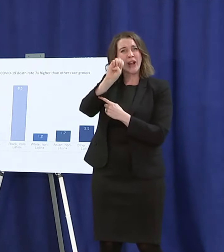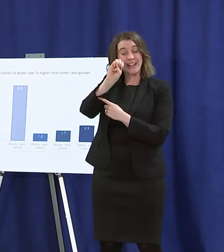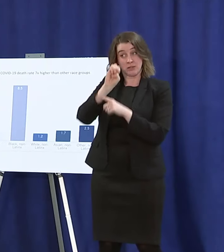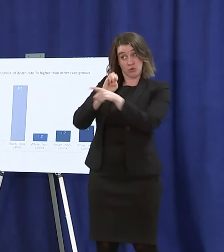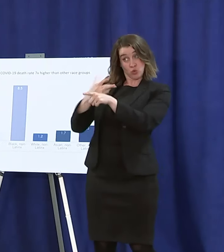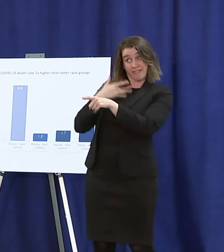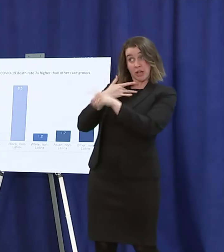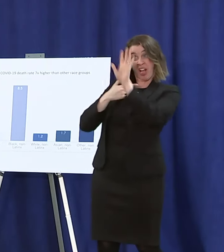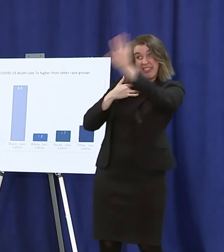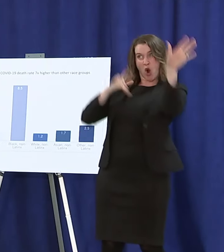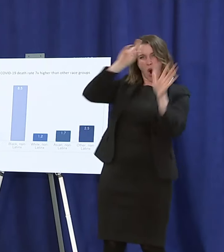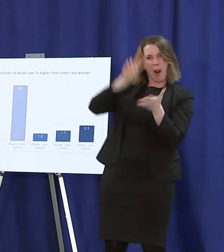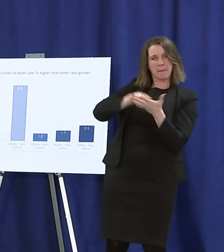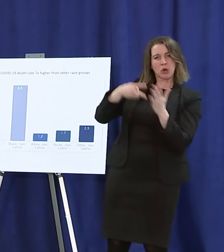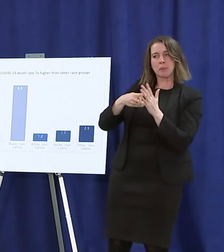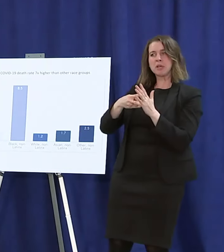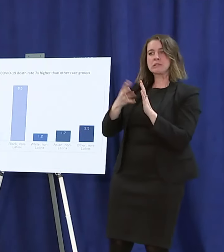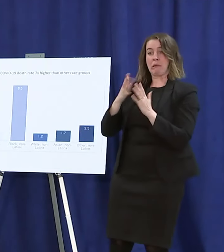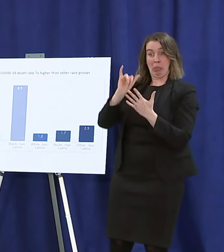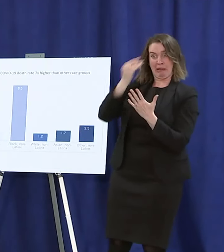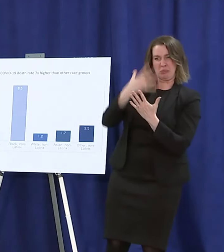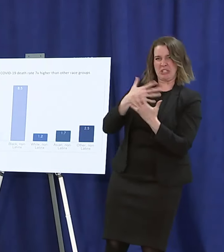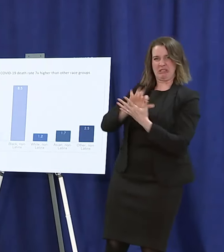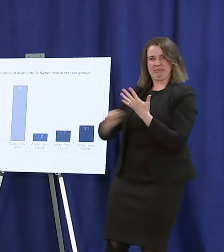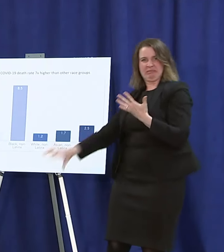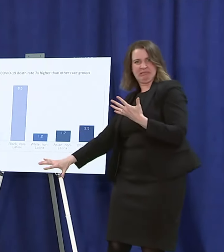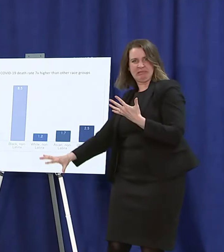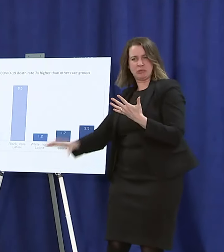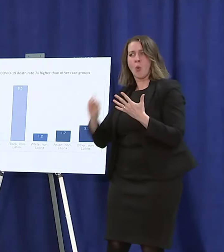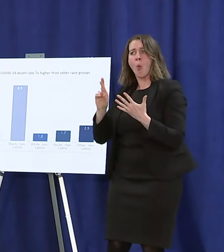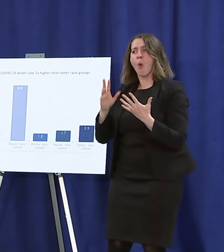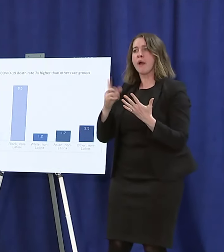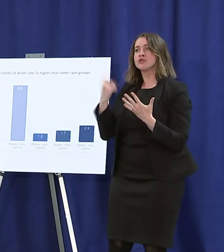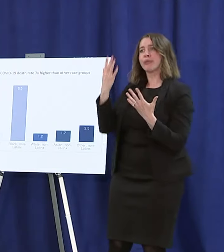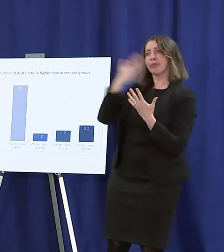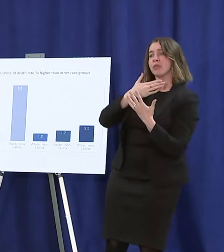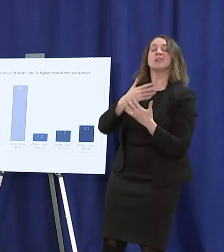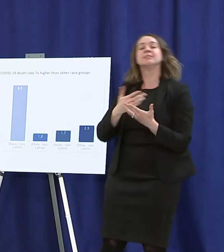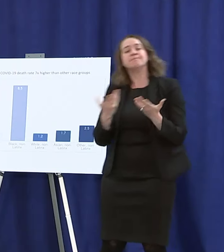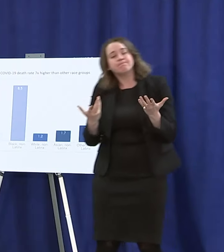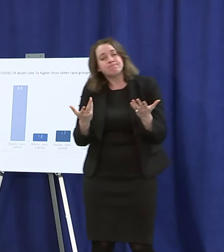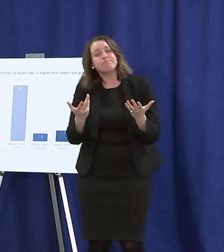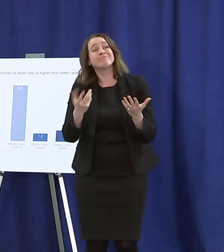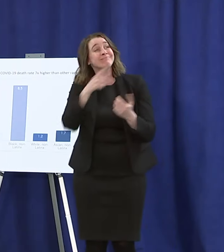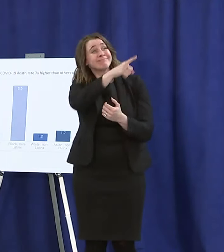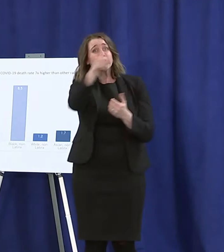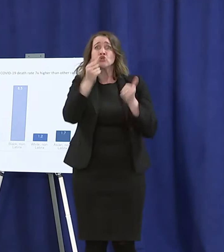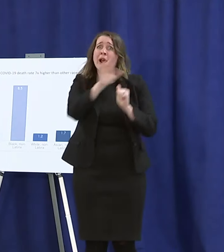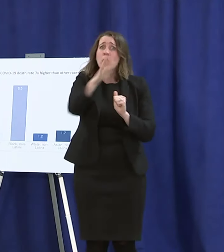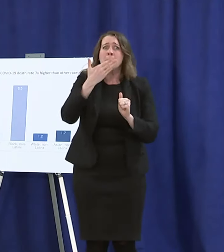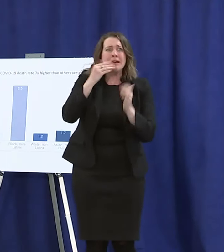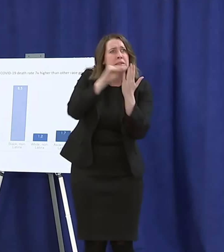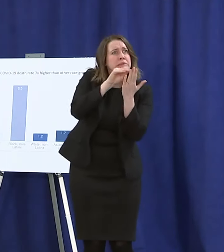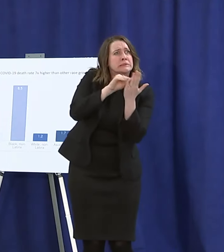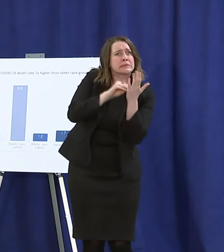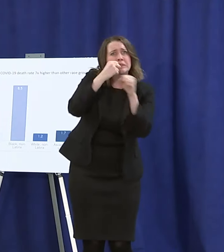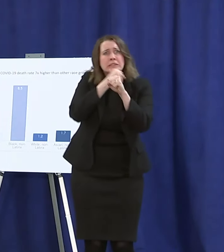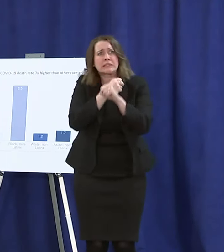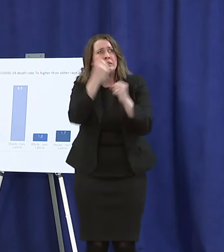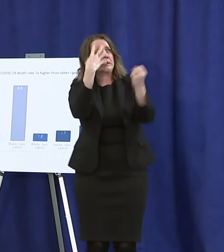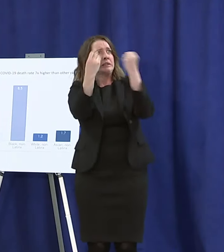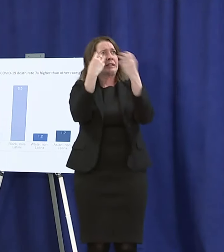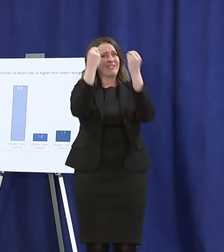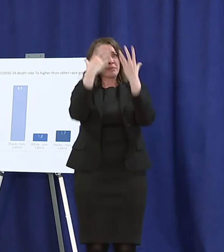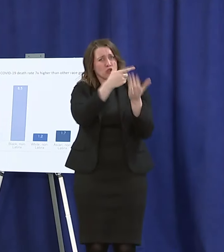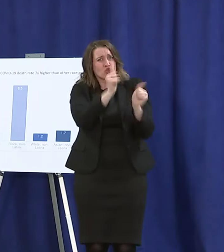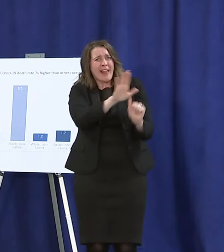there, or lack of information? Look, I think people are doing the best that they can, but we need them to do better. And there's lots